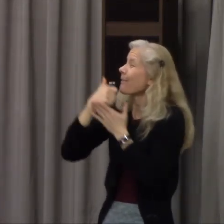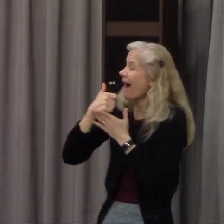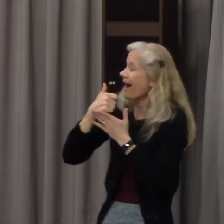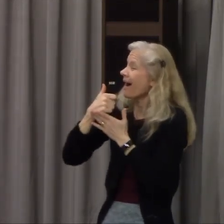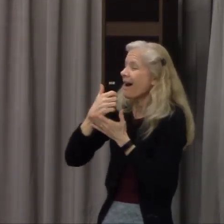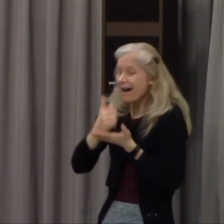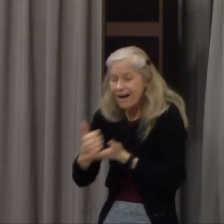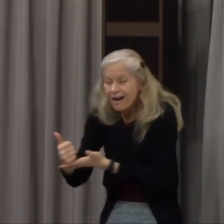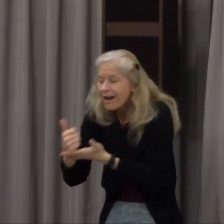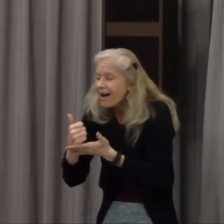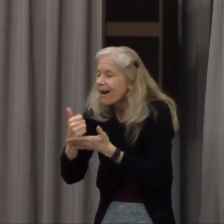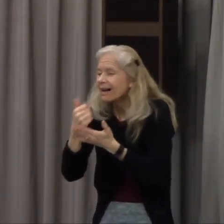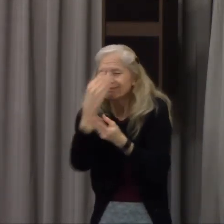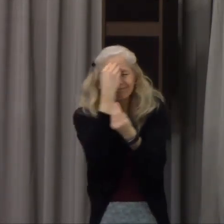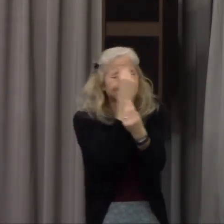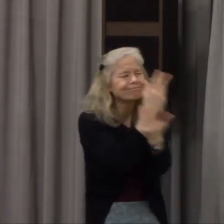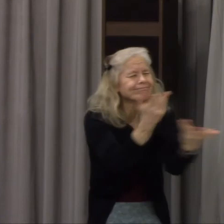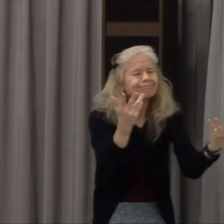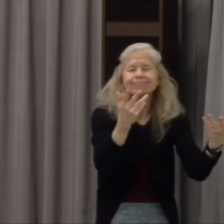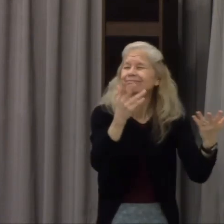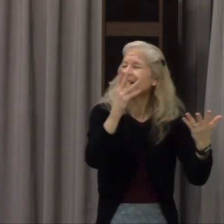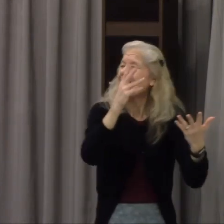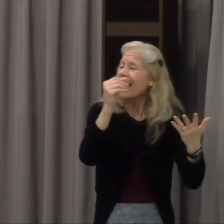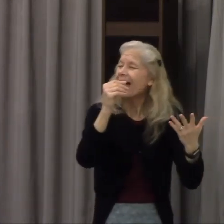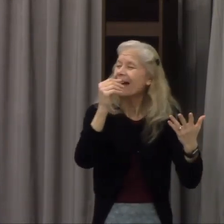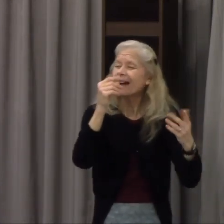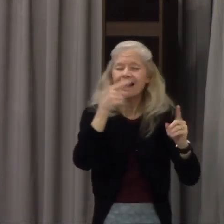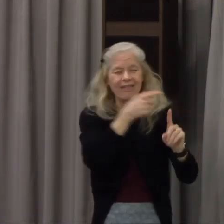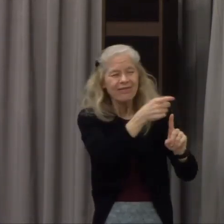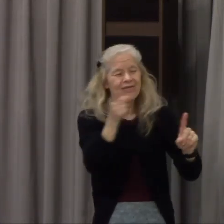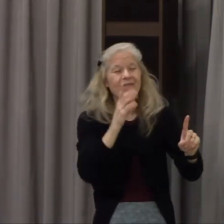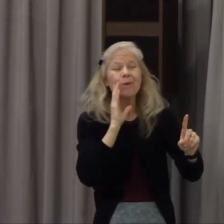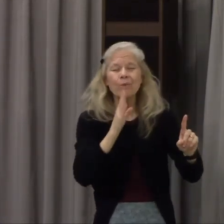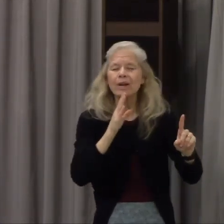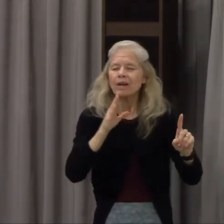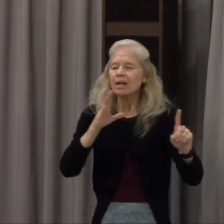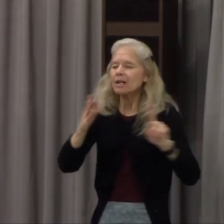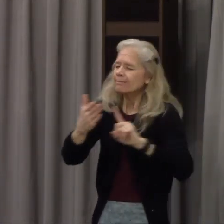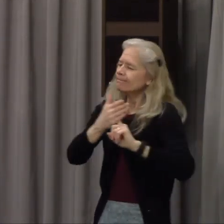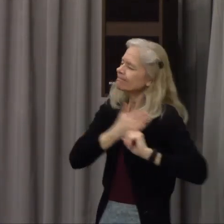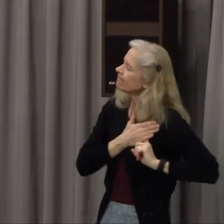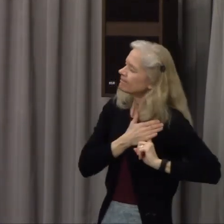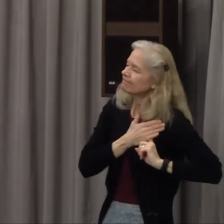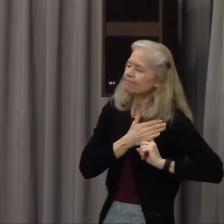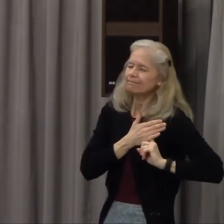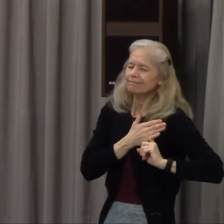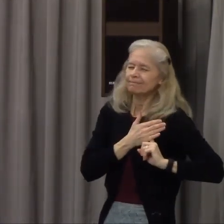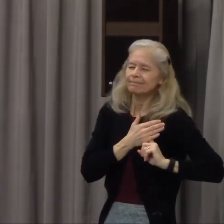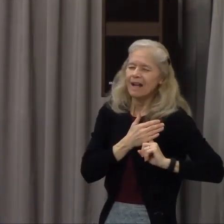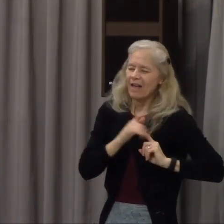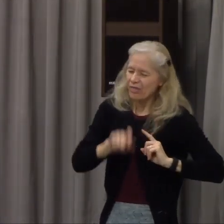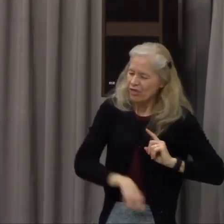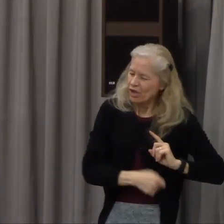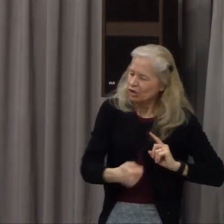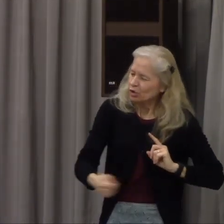That they not refuse the conviction that sword brings and have to face the condemnation that will